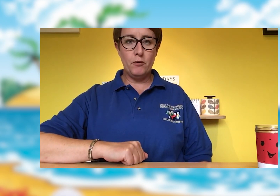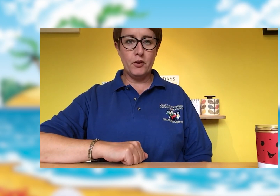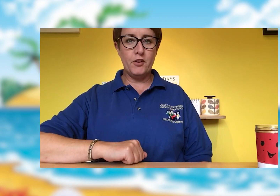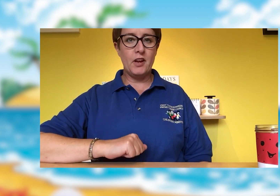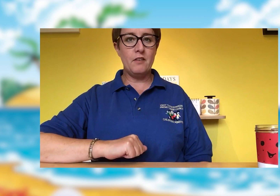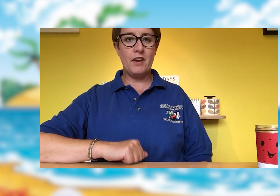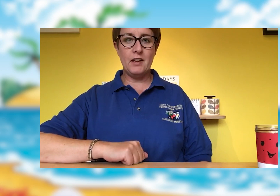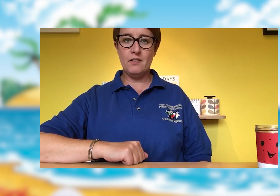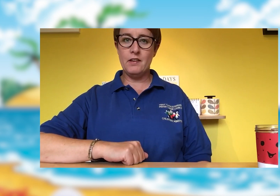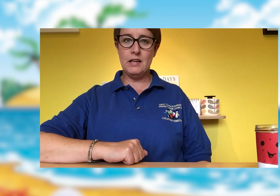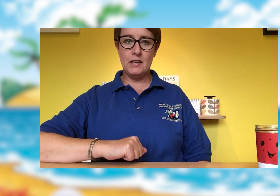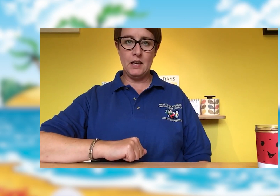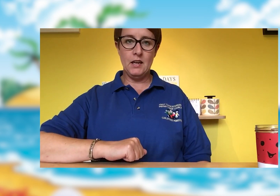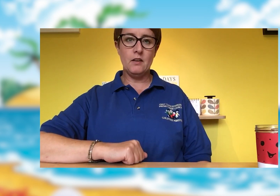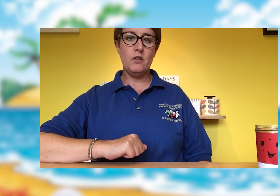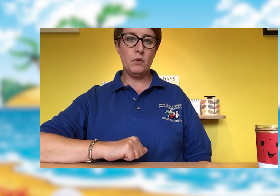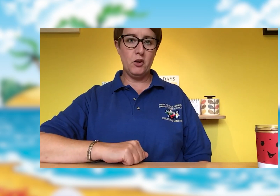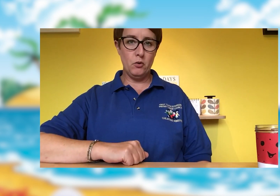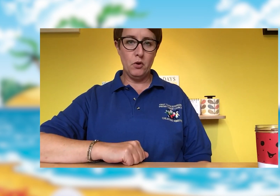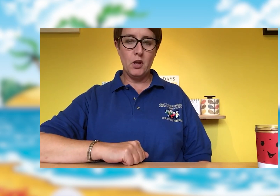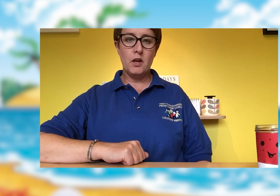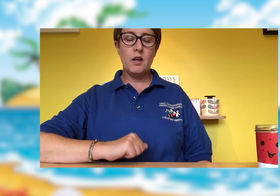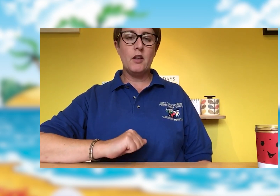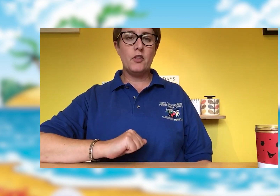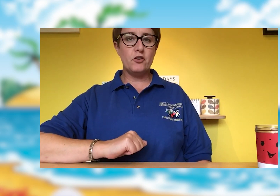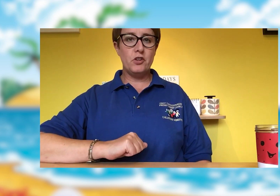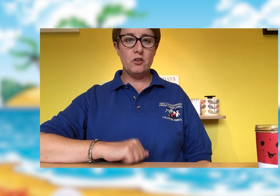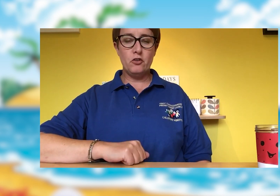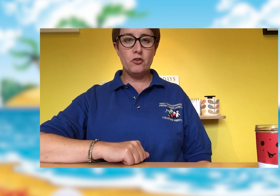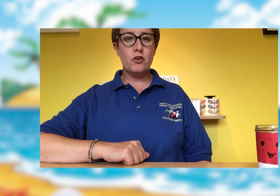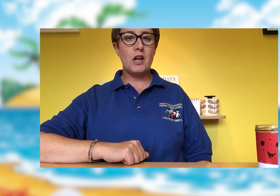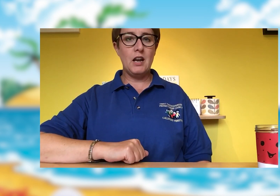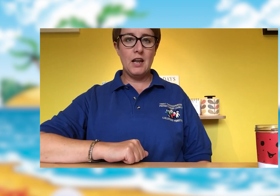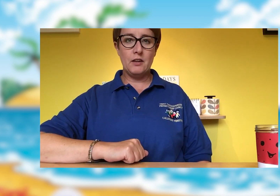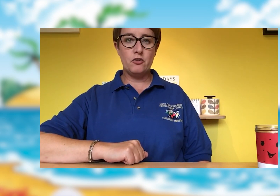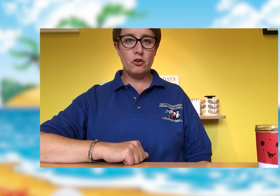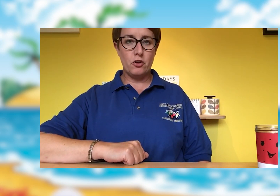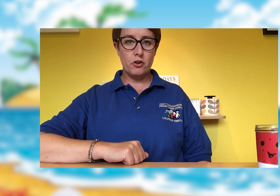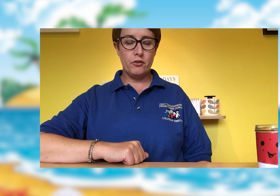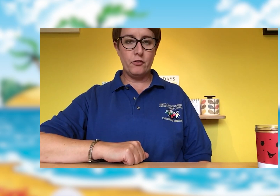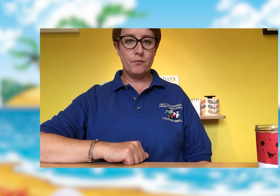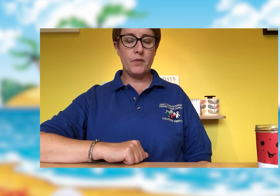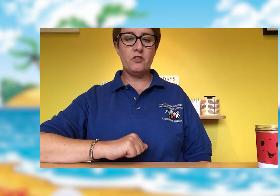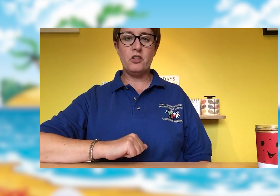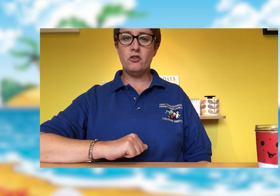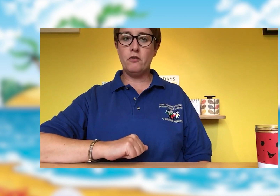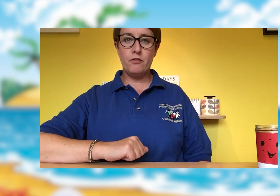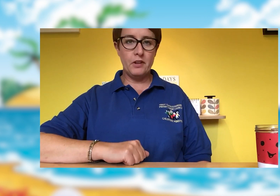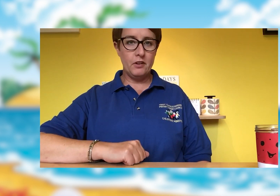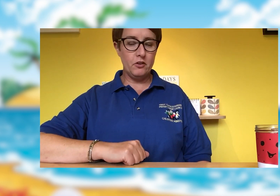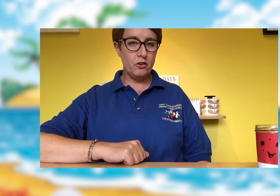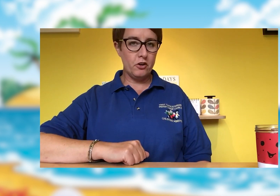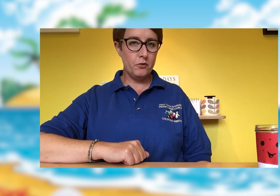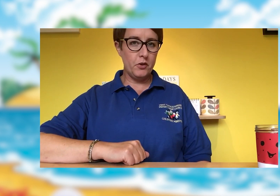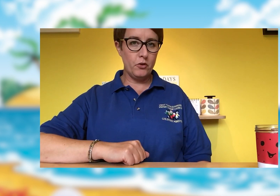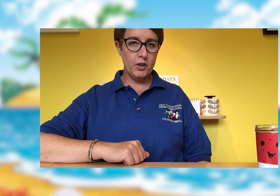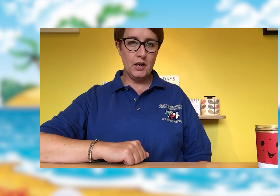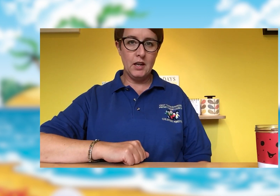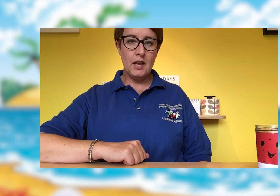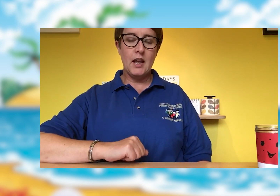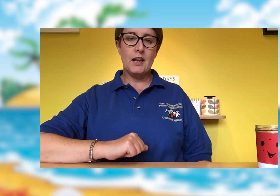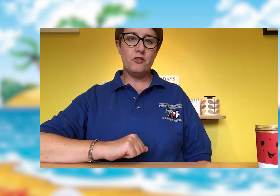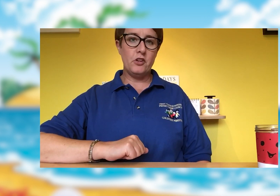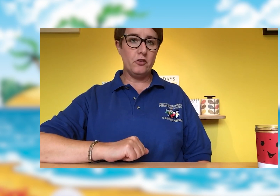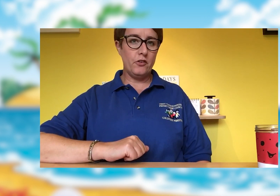the prophet advised the lady, the widow, that she should collect jars, she should fill the jars with